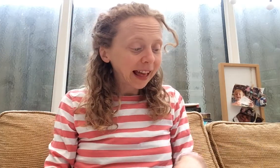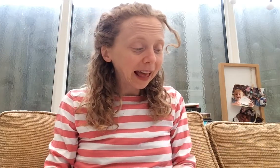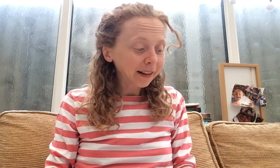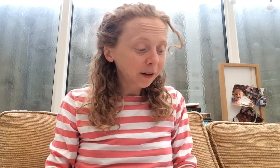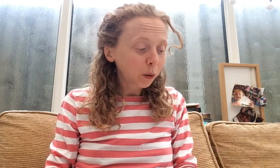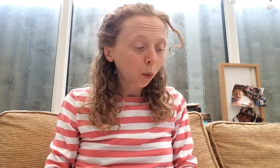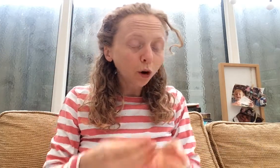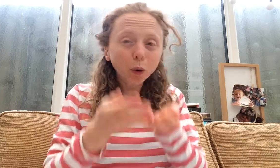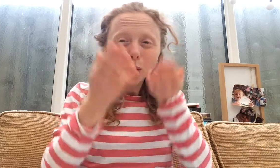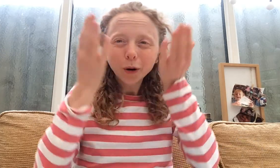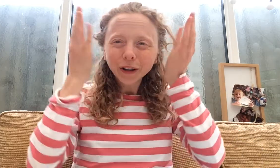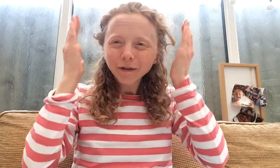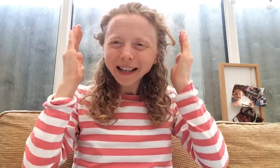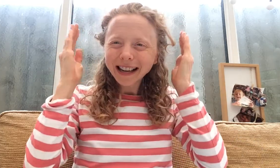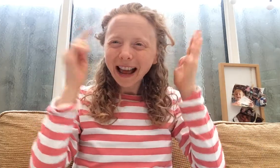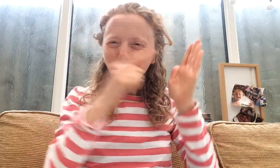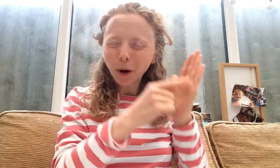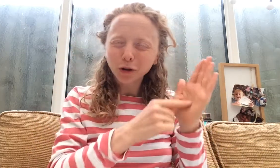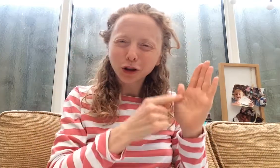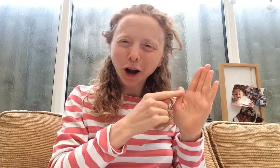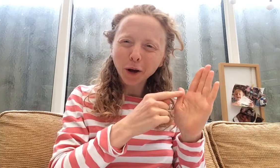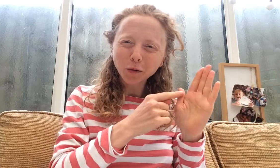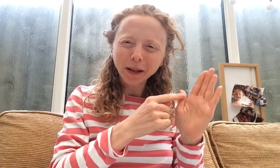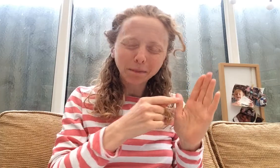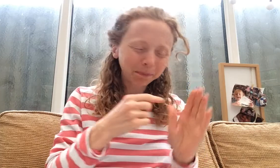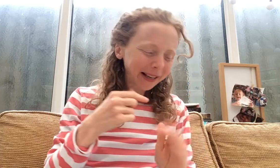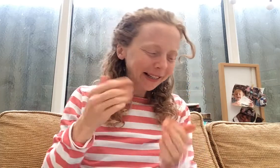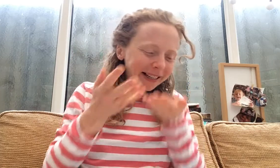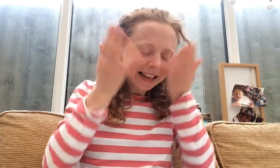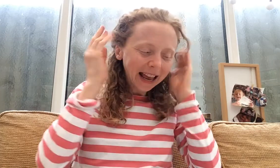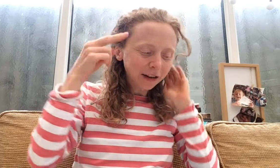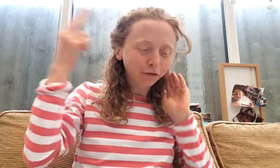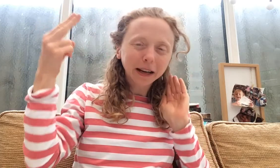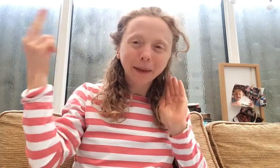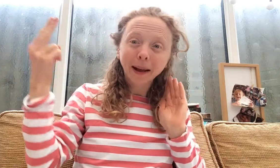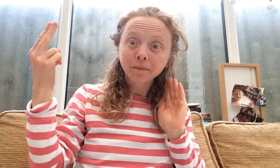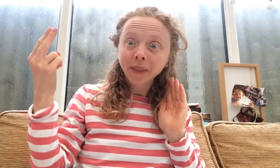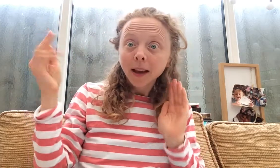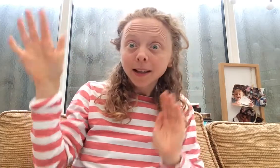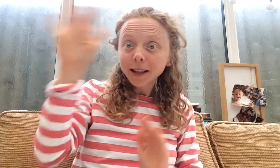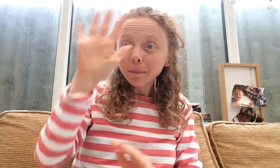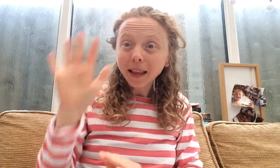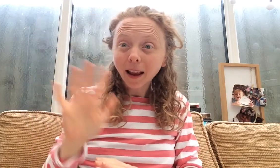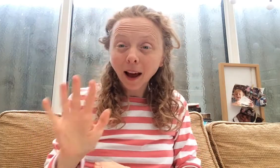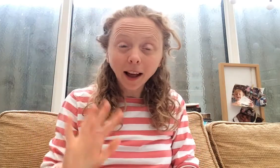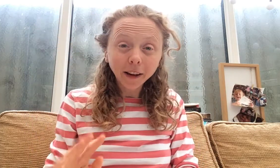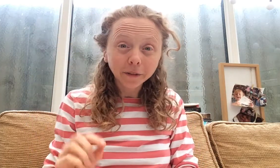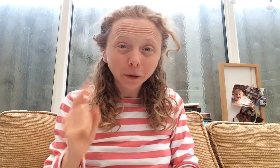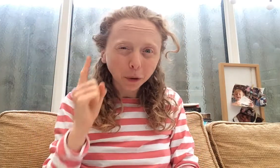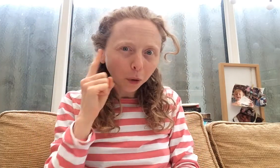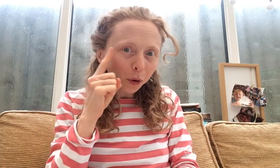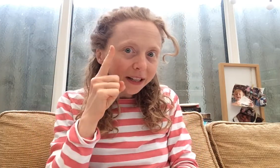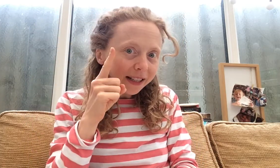Then, one ordinary day while Joe was busy daydreaming, something colourful caught his